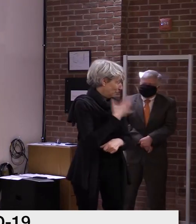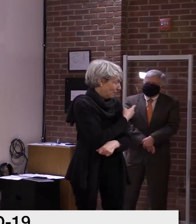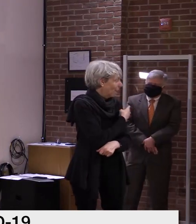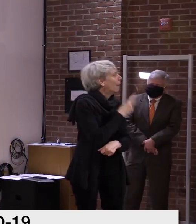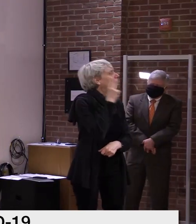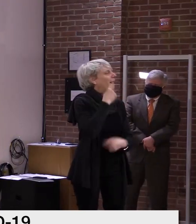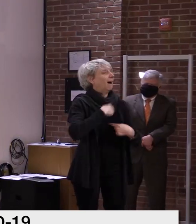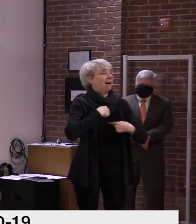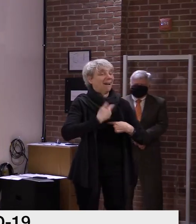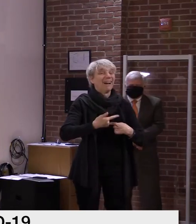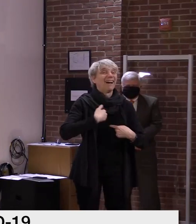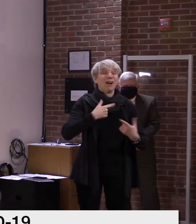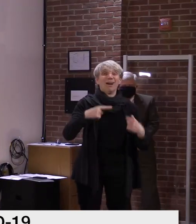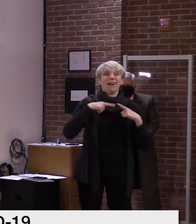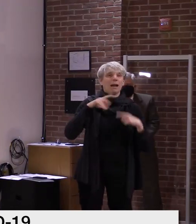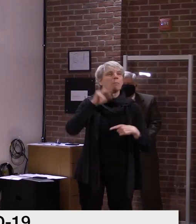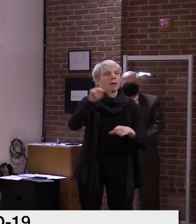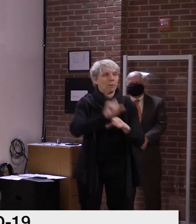true.